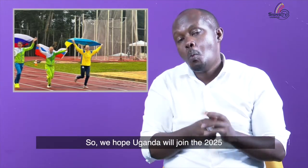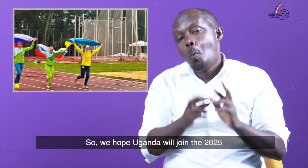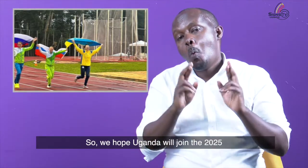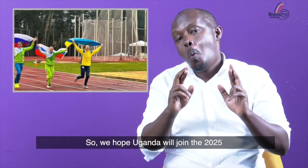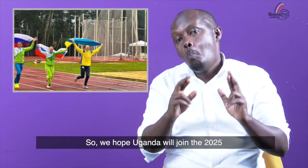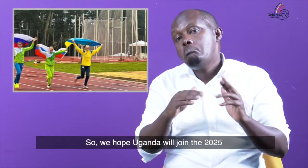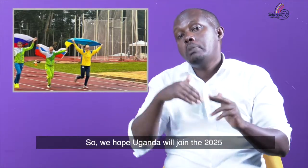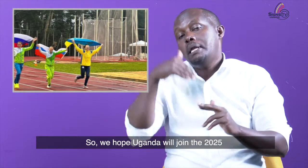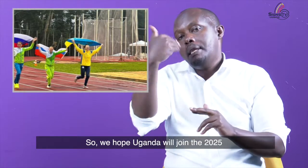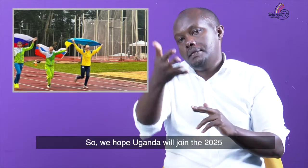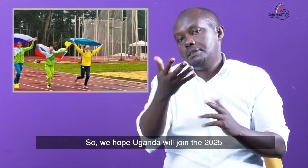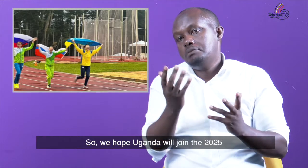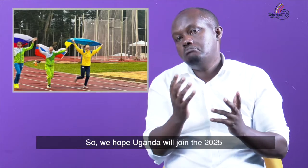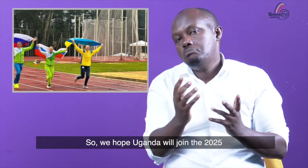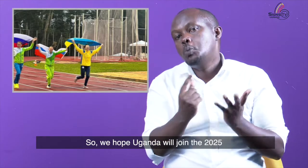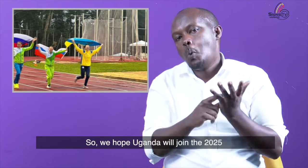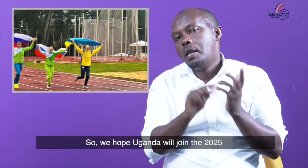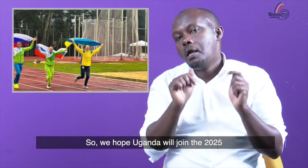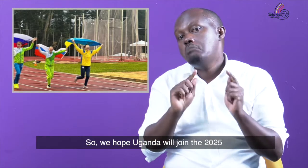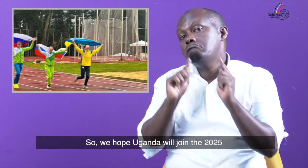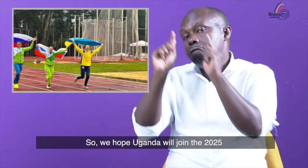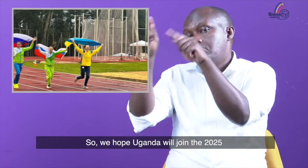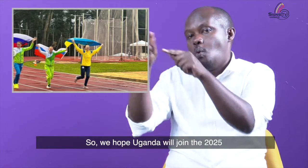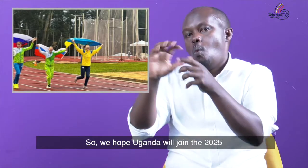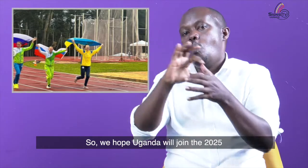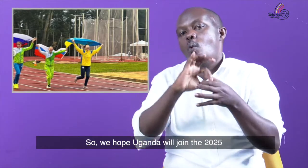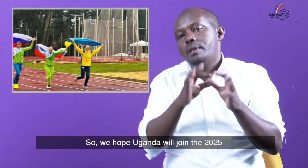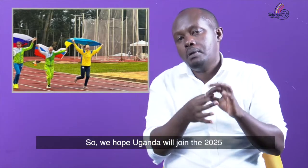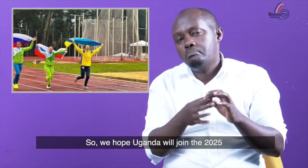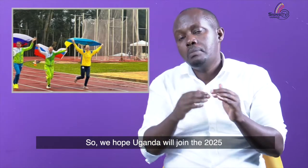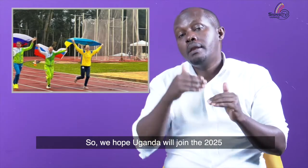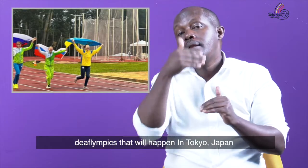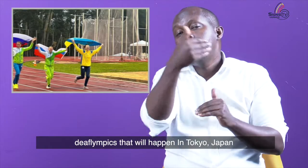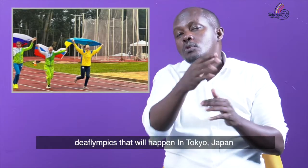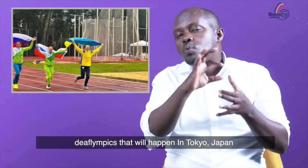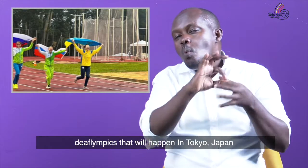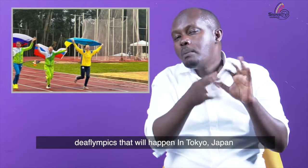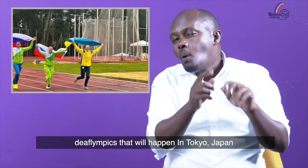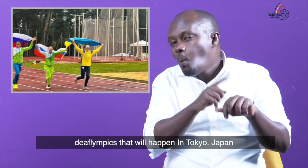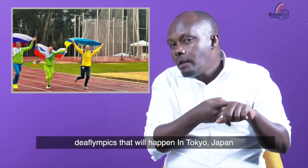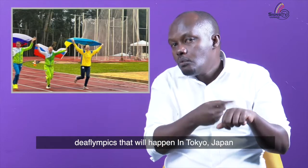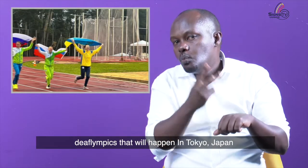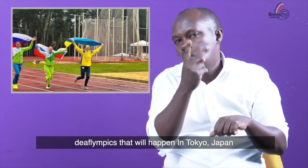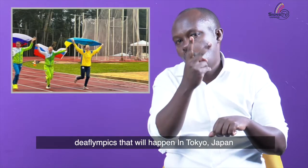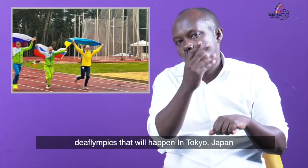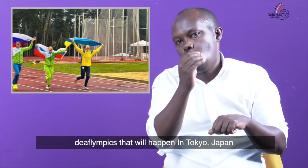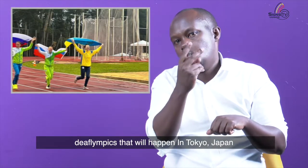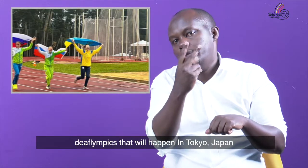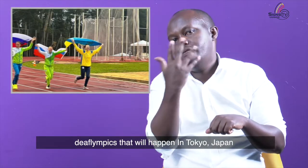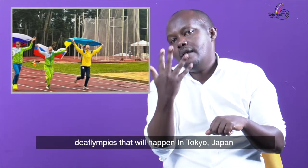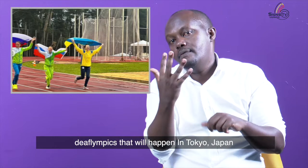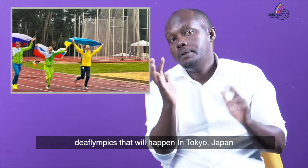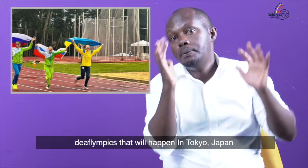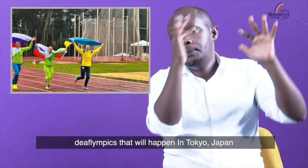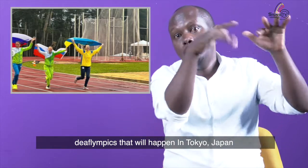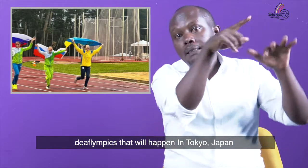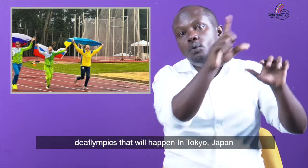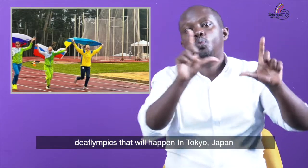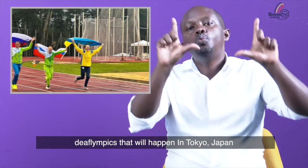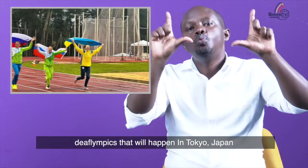So we hope Uganda will join the 2025 Deaflympics that will happen in Tokyo,